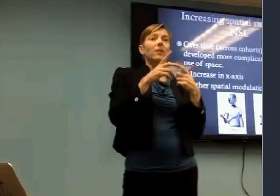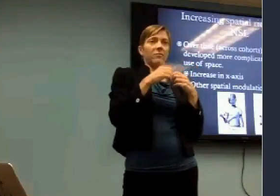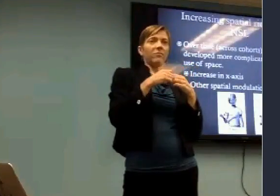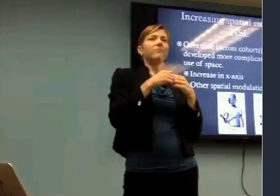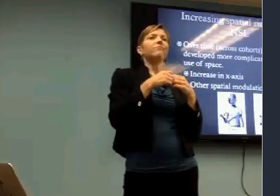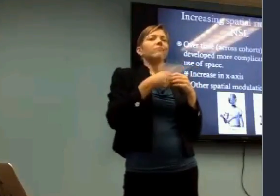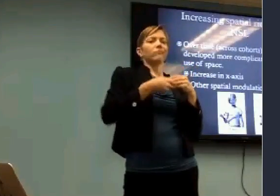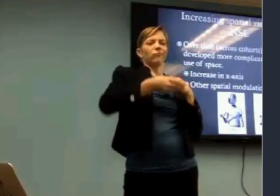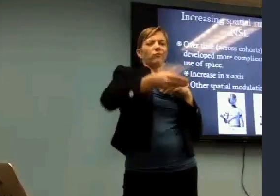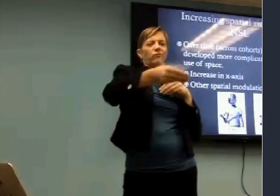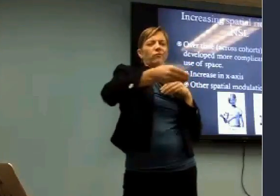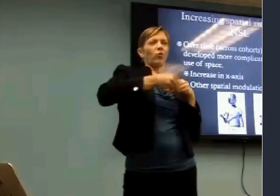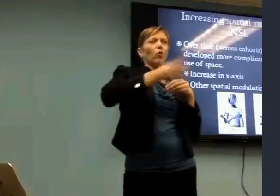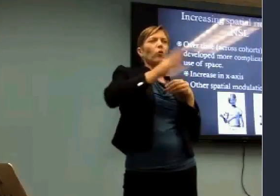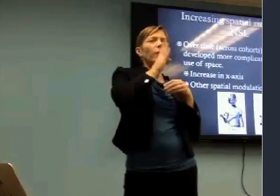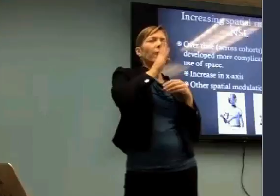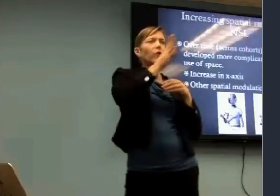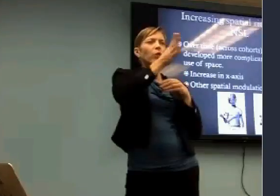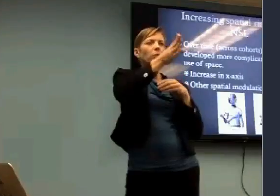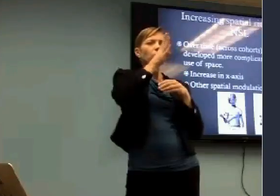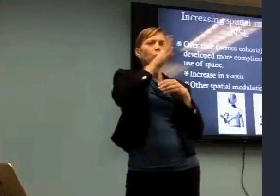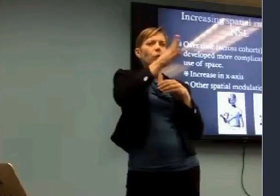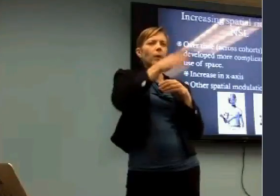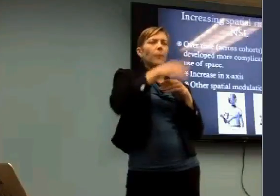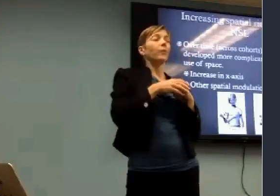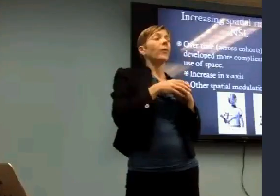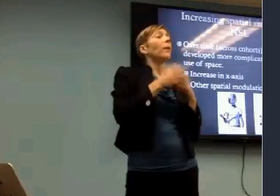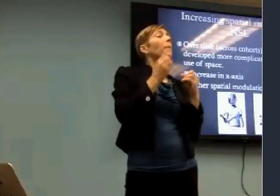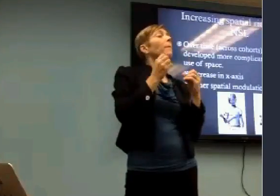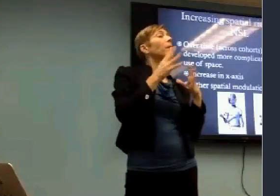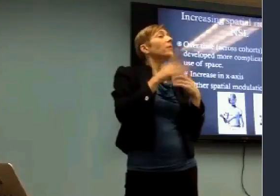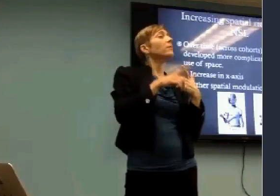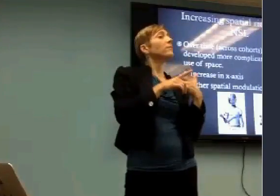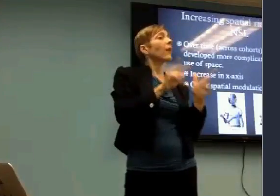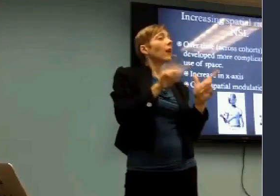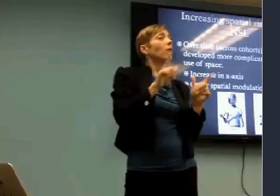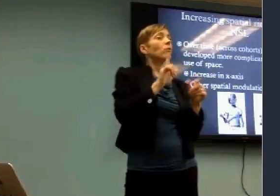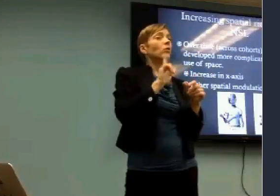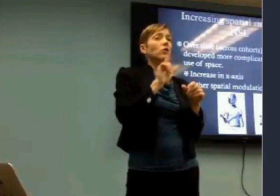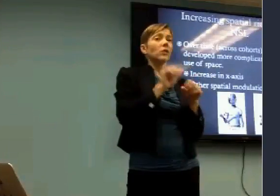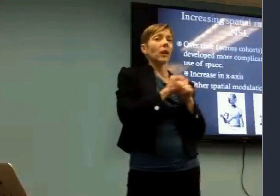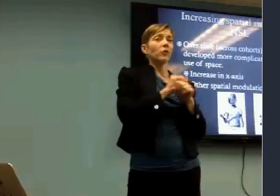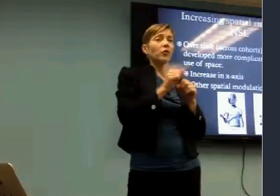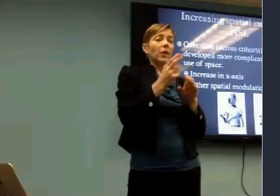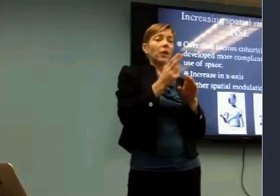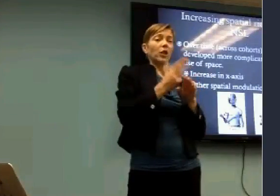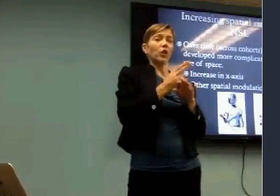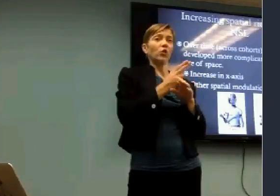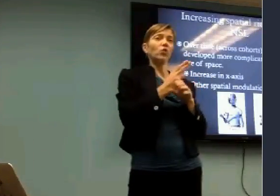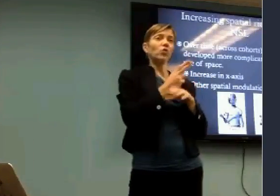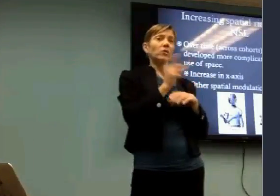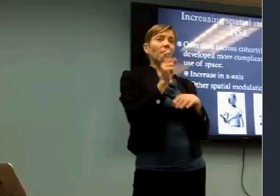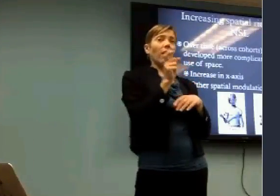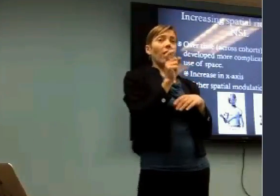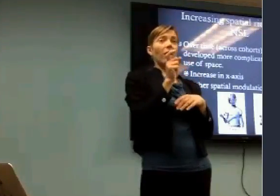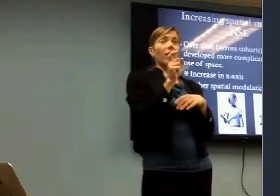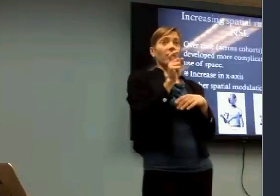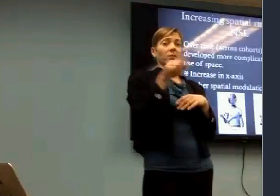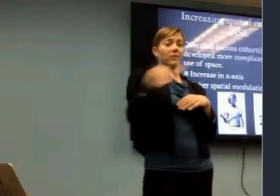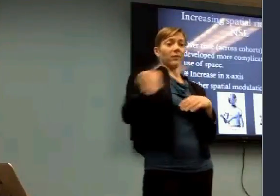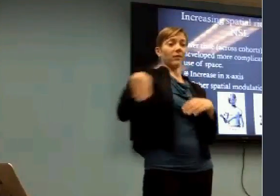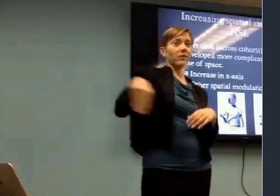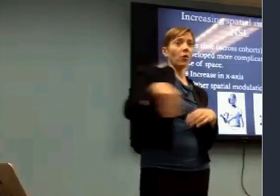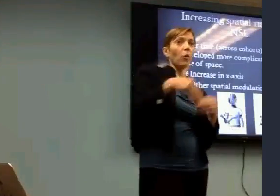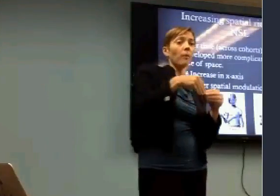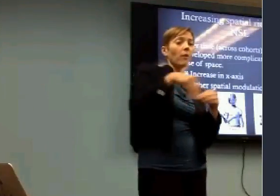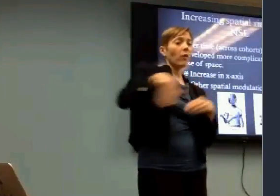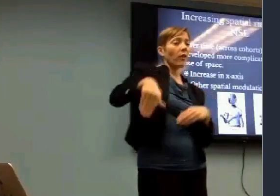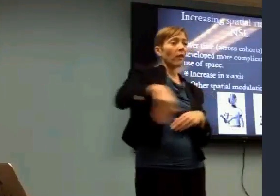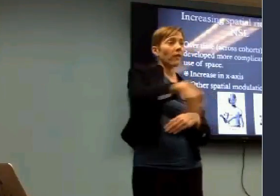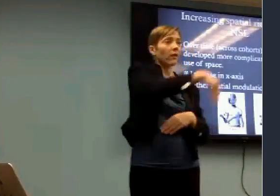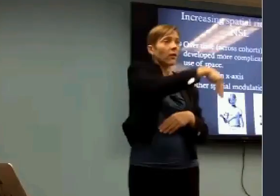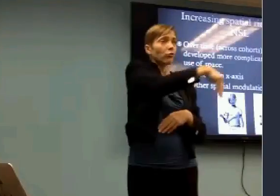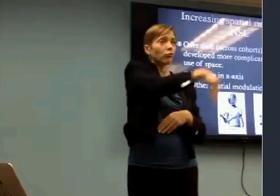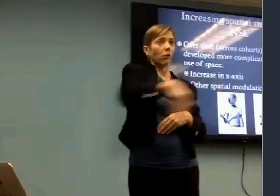the z-axis. So it's from the reference point of the self. Sign languages also can use